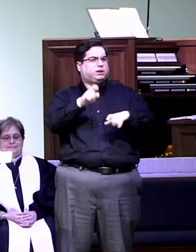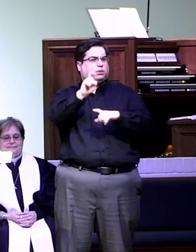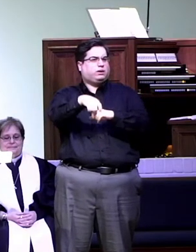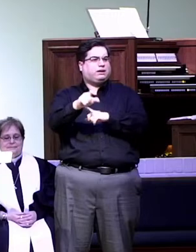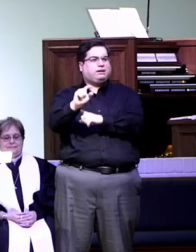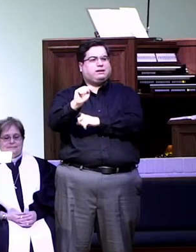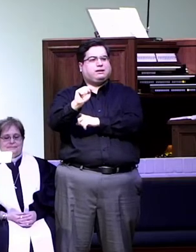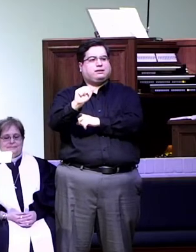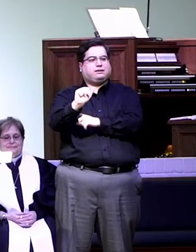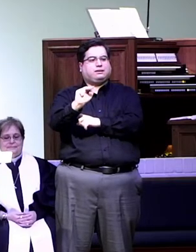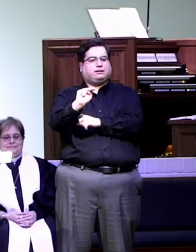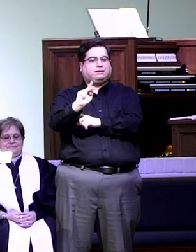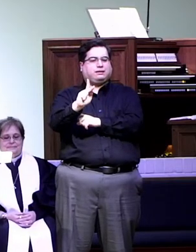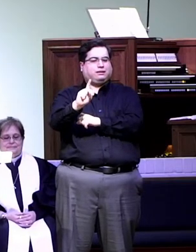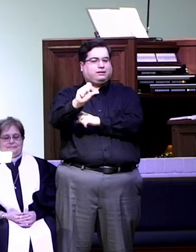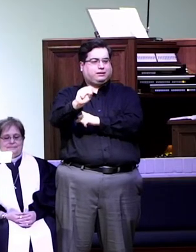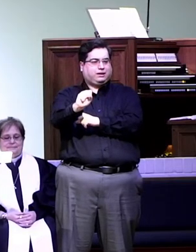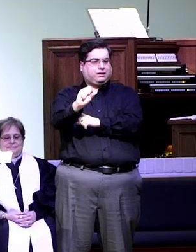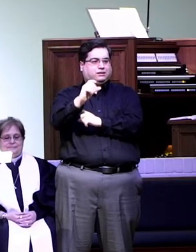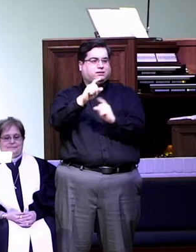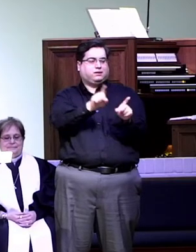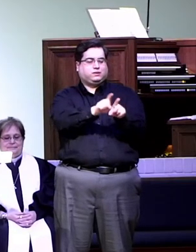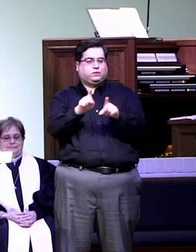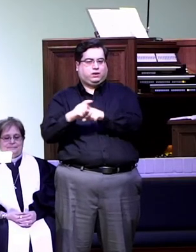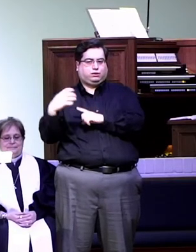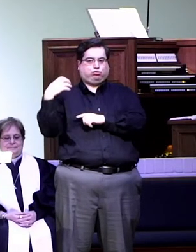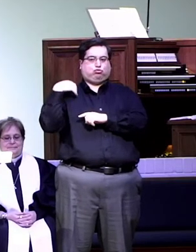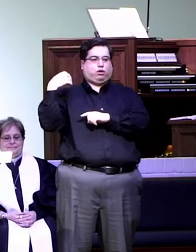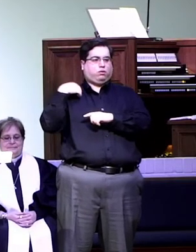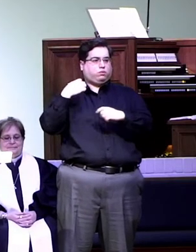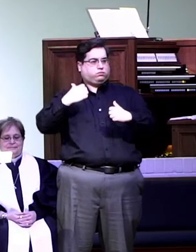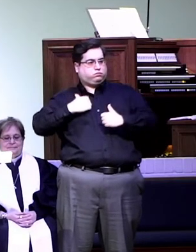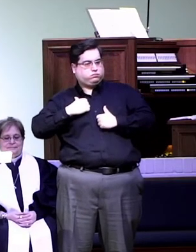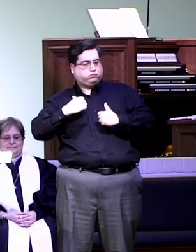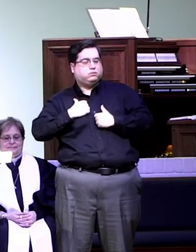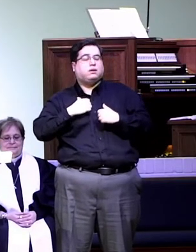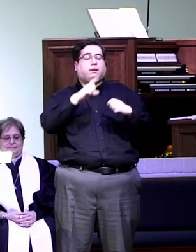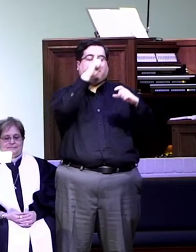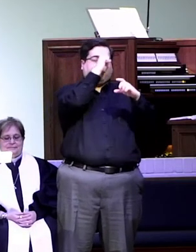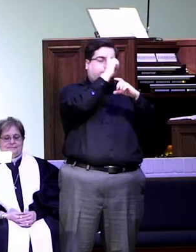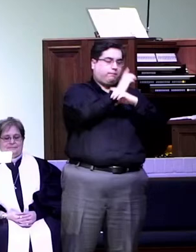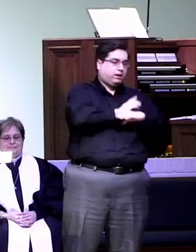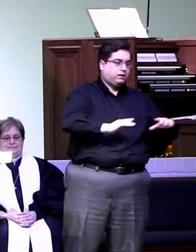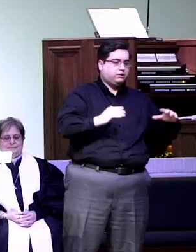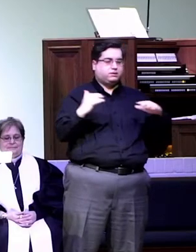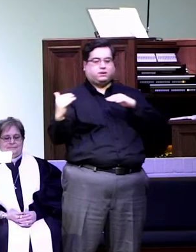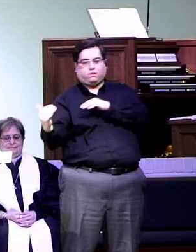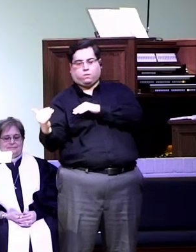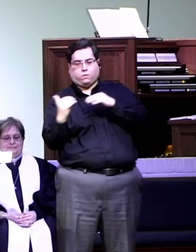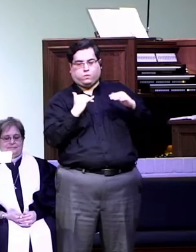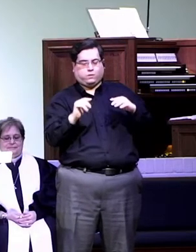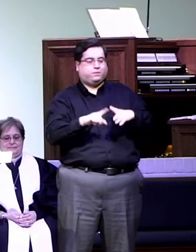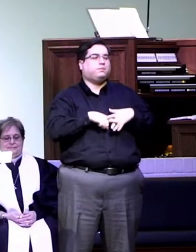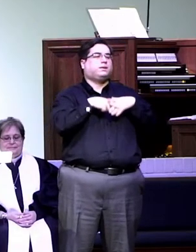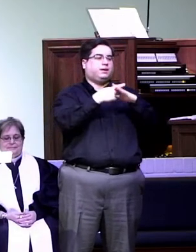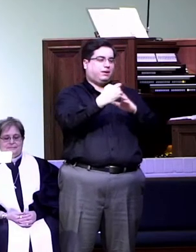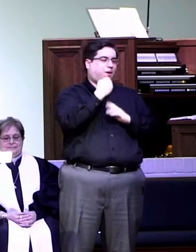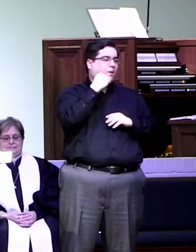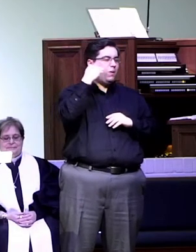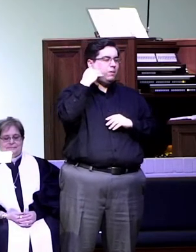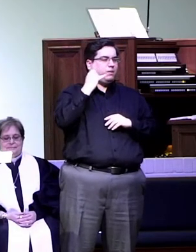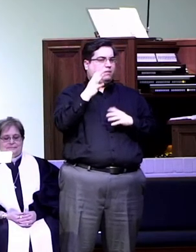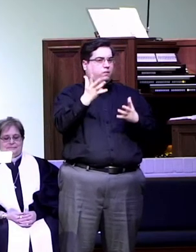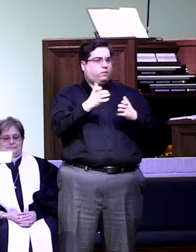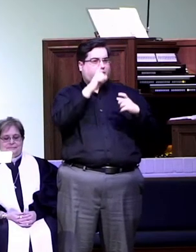generals? Peace and war begin at home. If we want peace in the